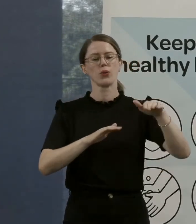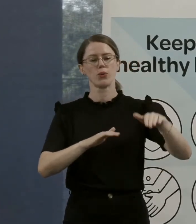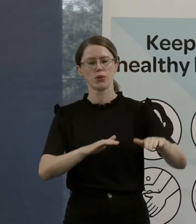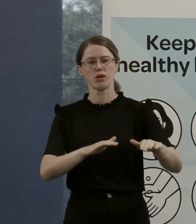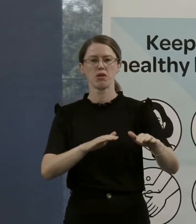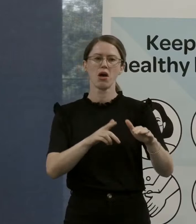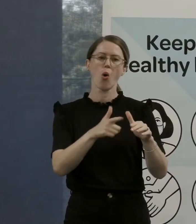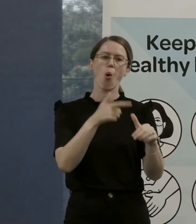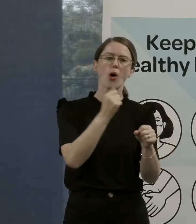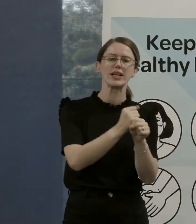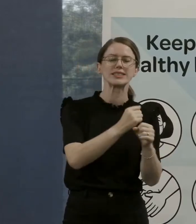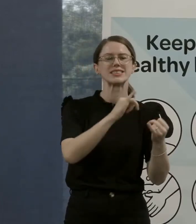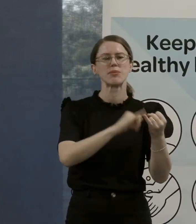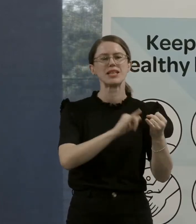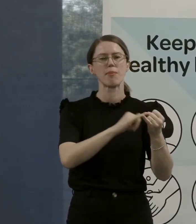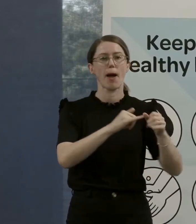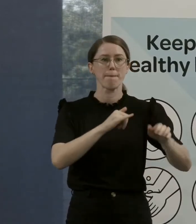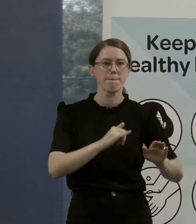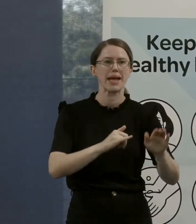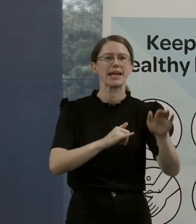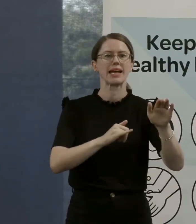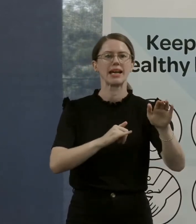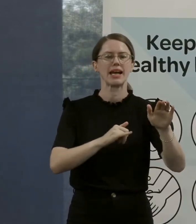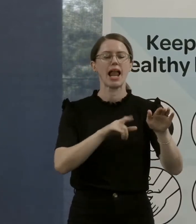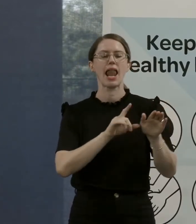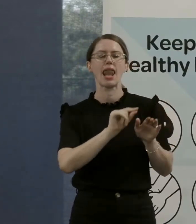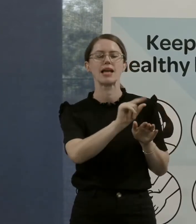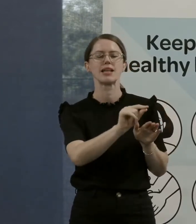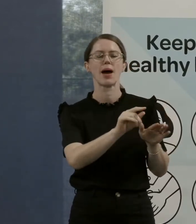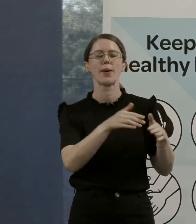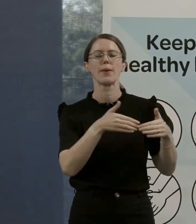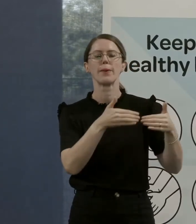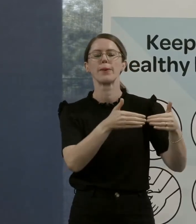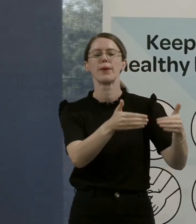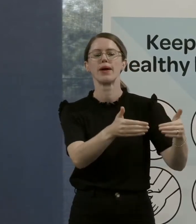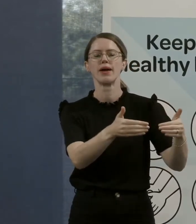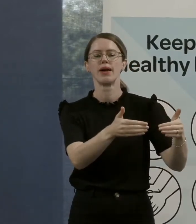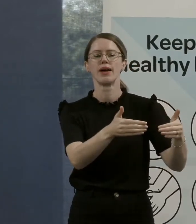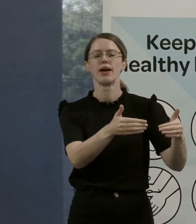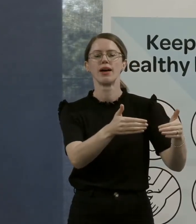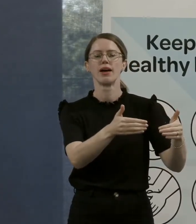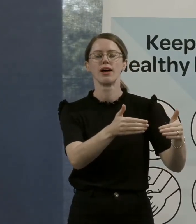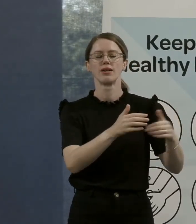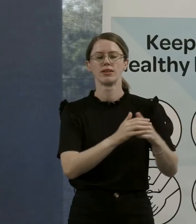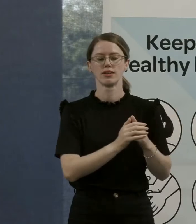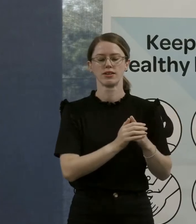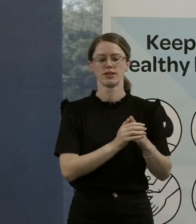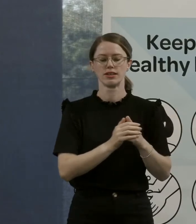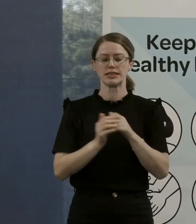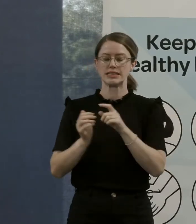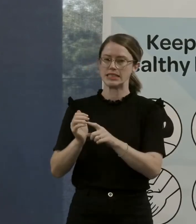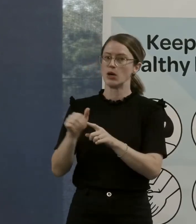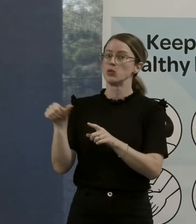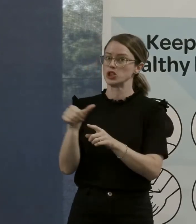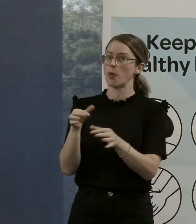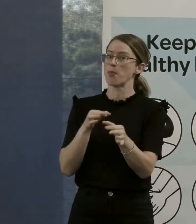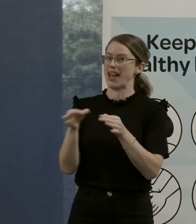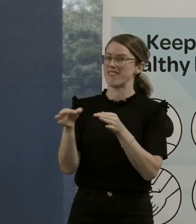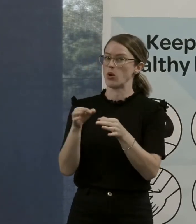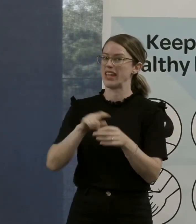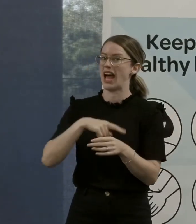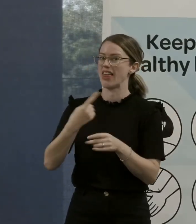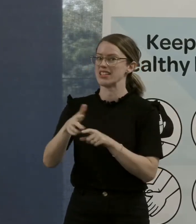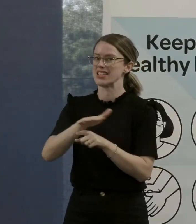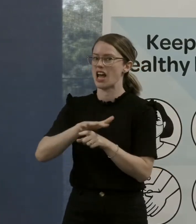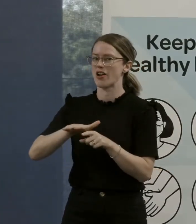around August, September, so later in winter. But the scenario, of course, that it behoves us to plan for is the second